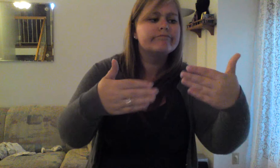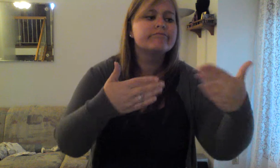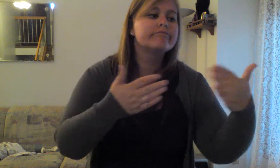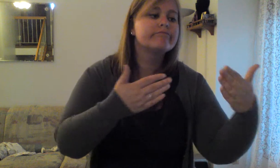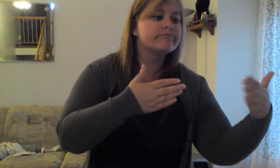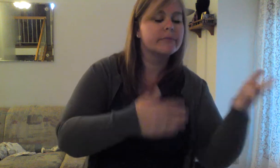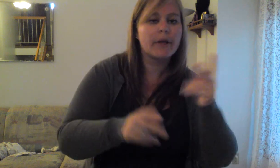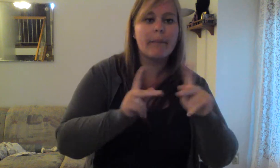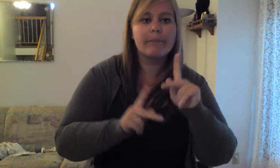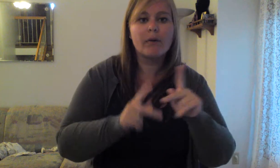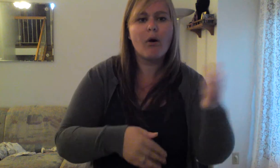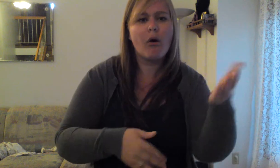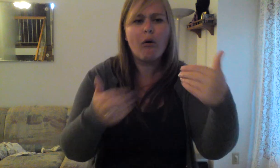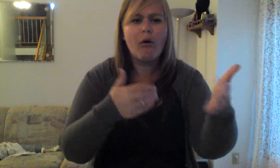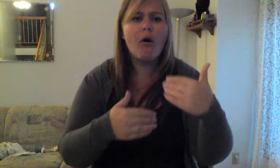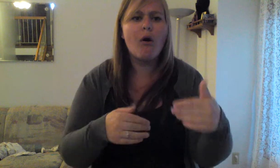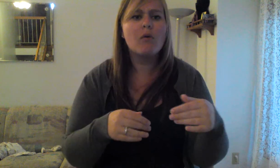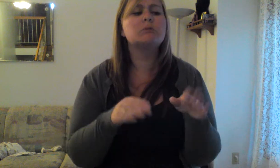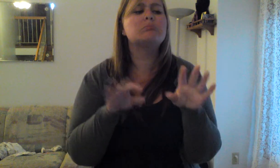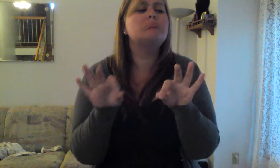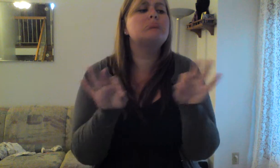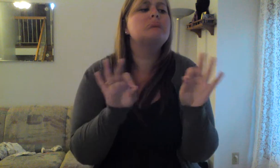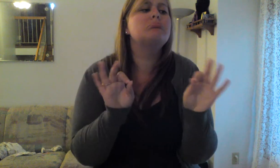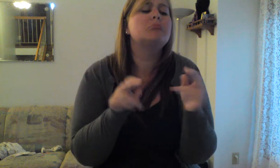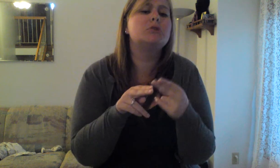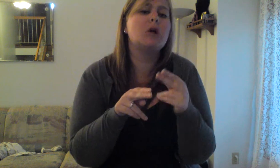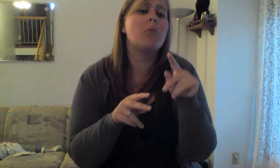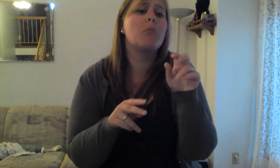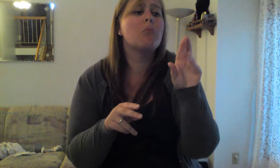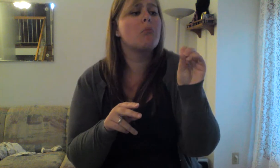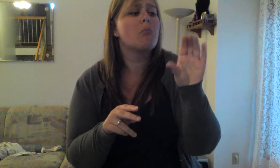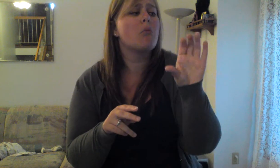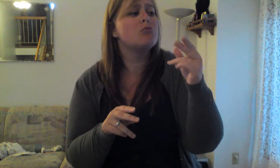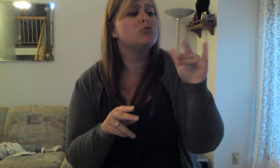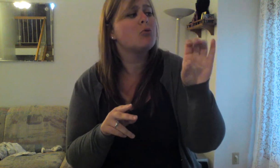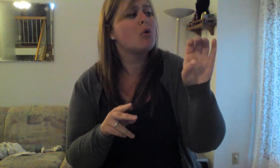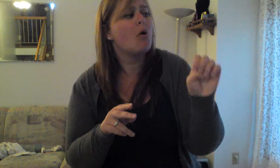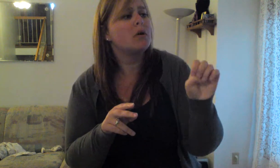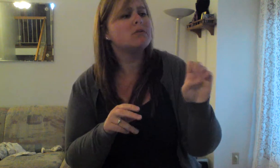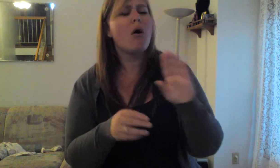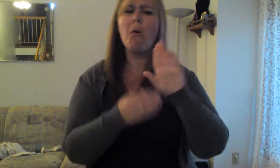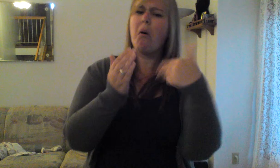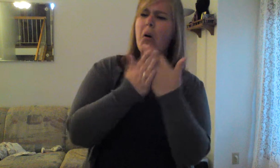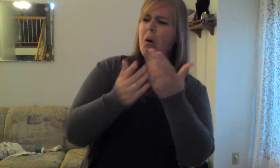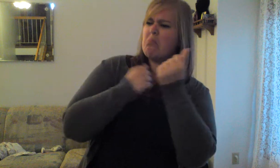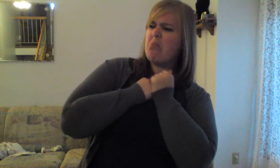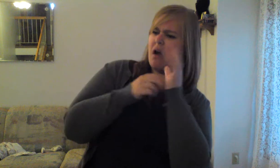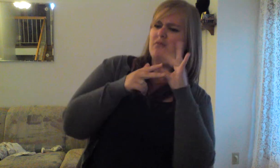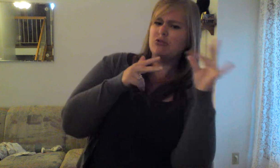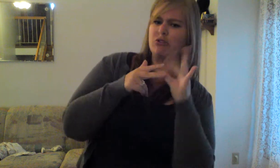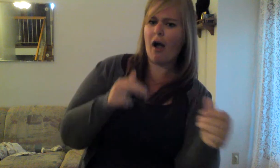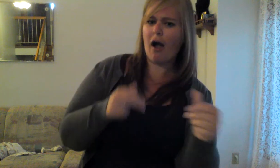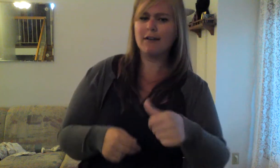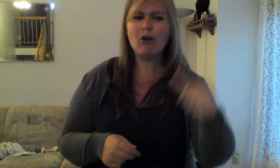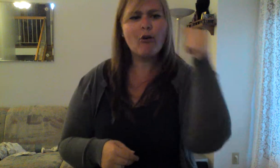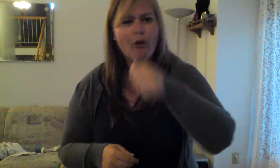masses by giving it a benign name. Pro-choice. Everybody loves choice. Girl power. That's great. I'm with you on